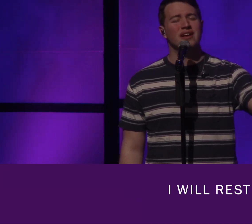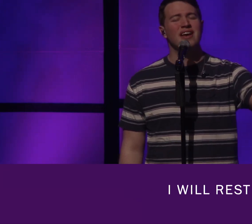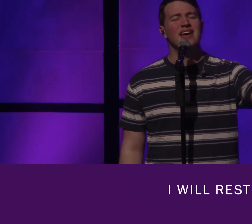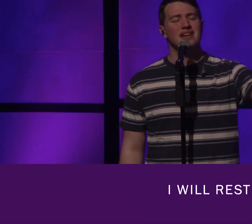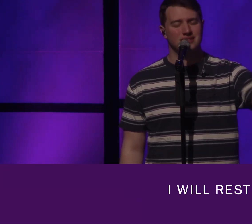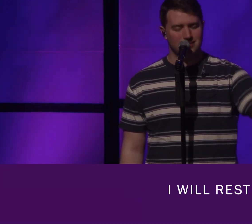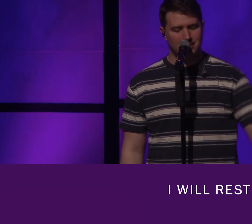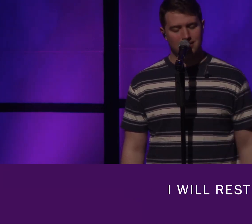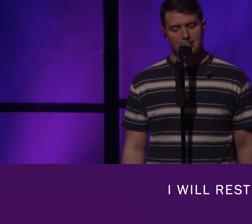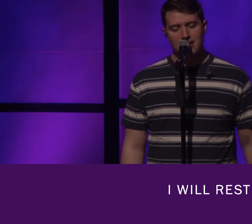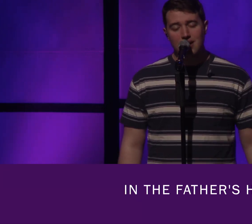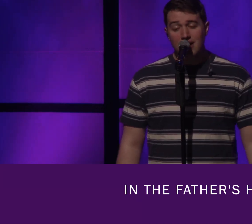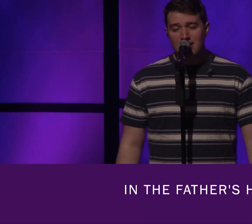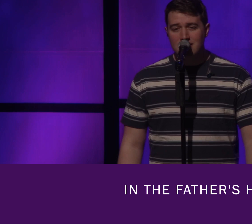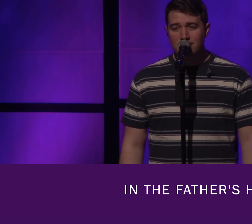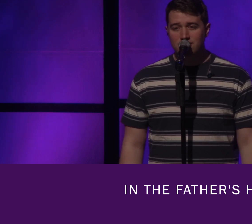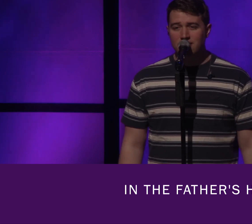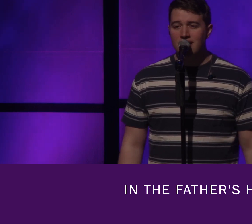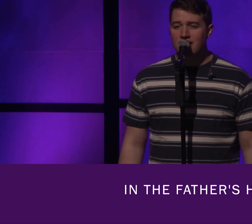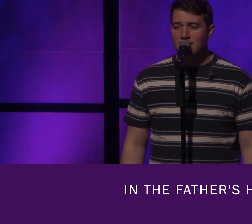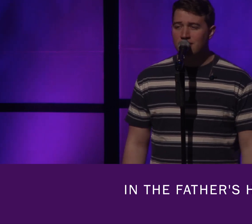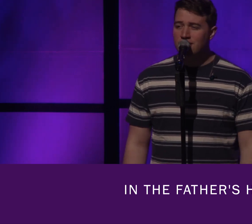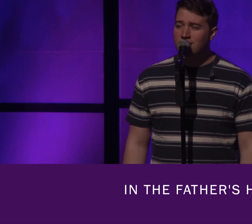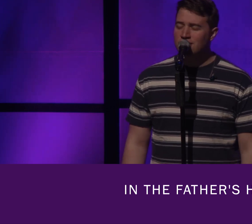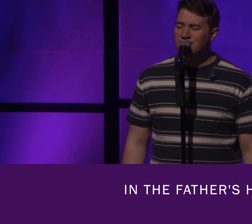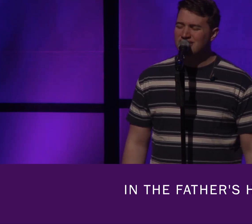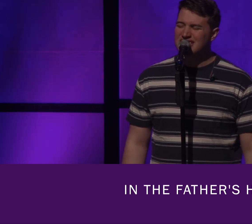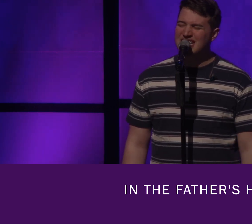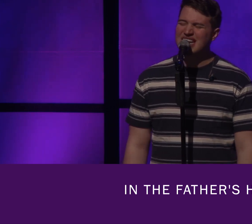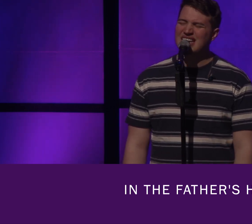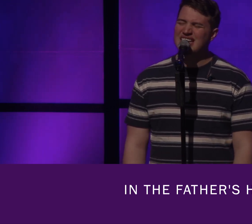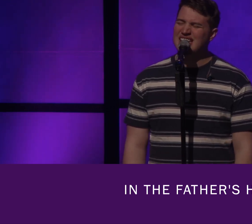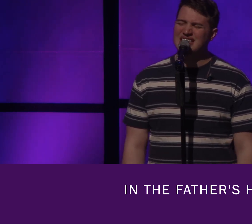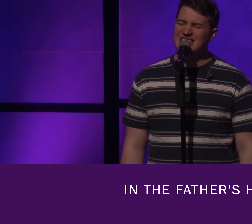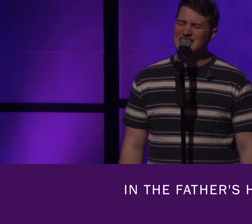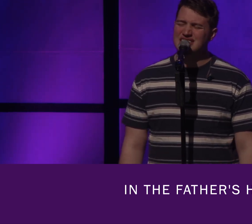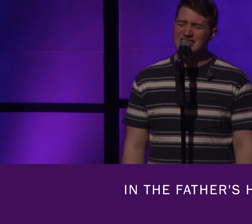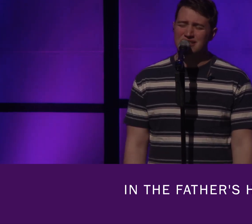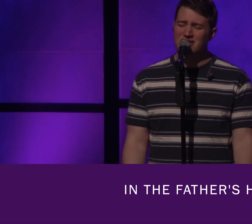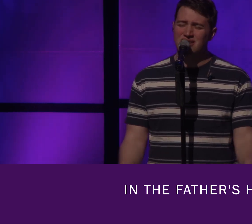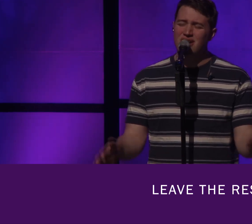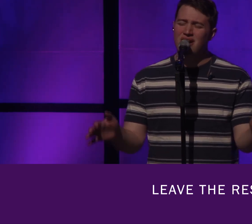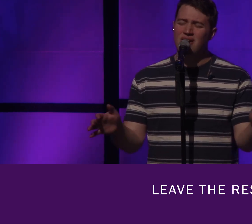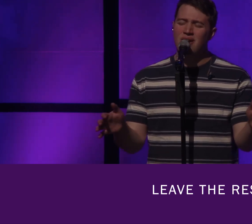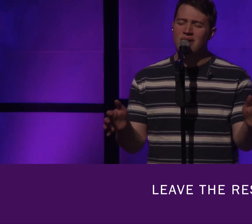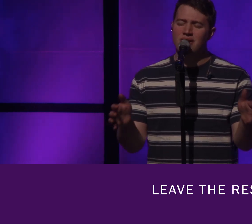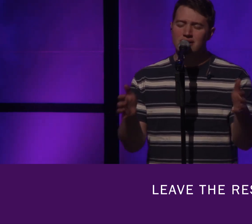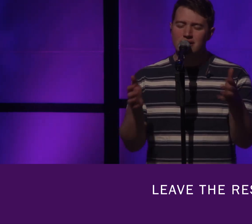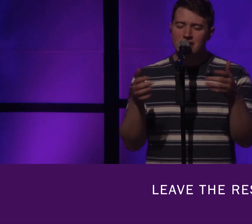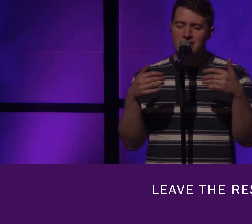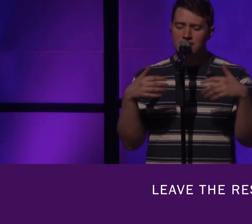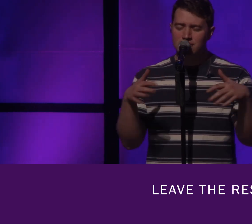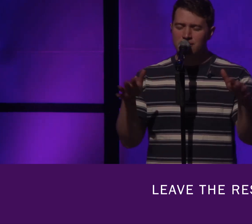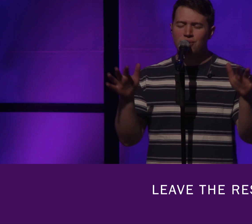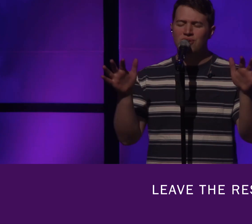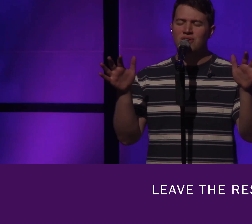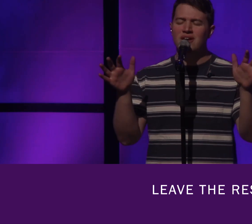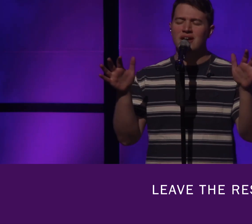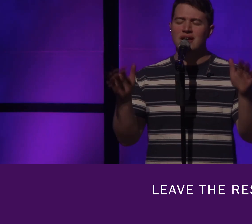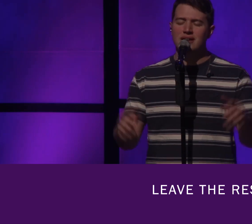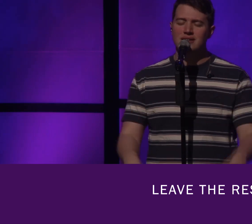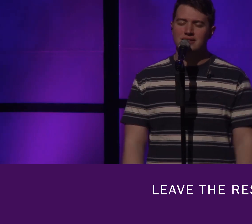will rest in the Father's hands. Leave it all, leave